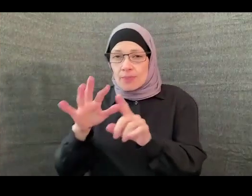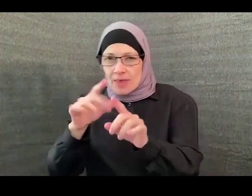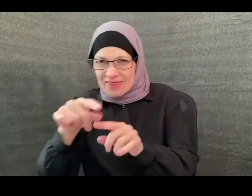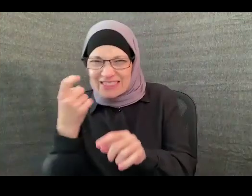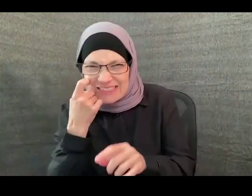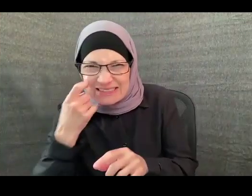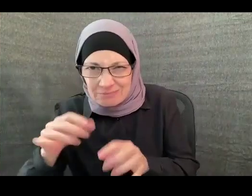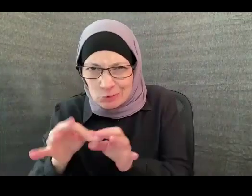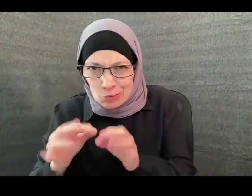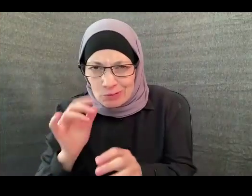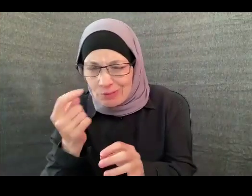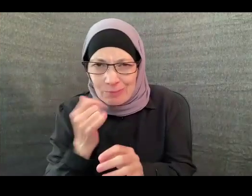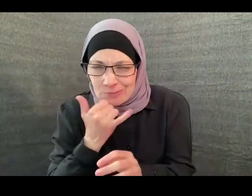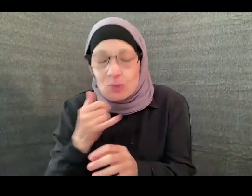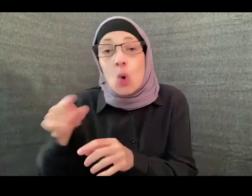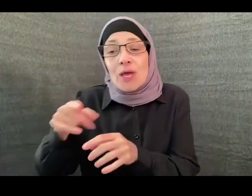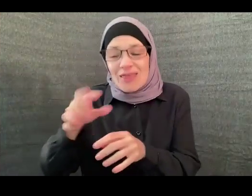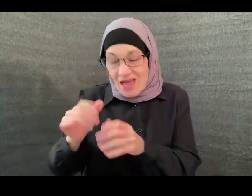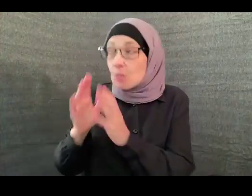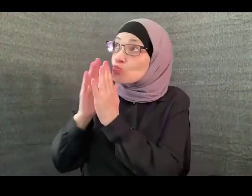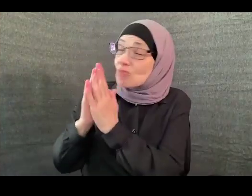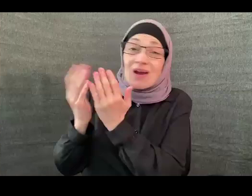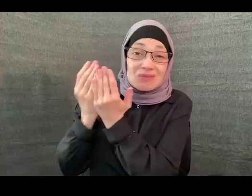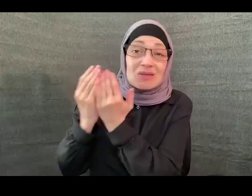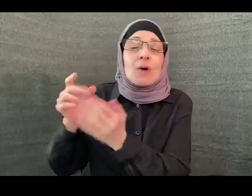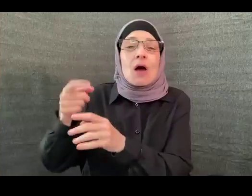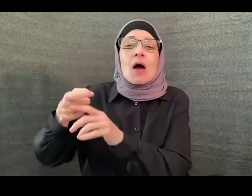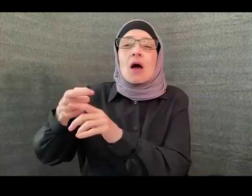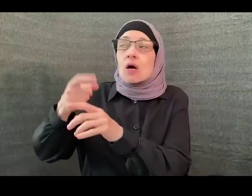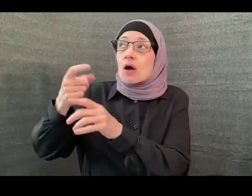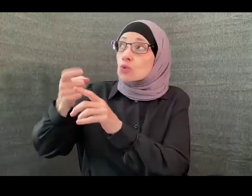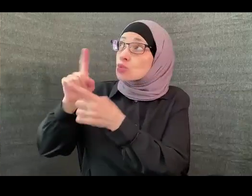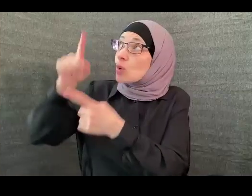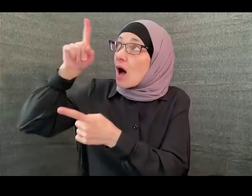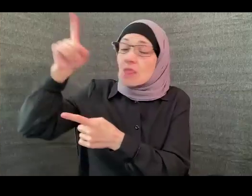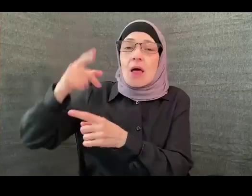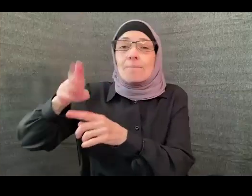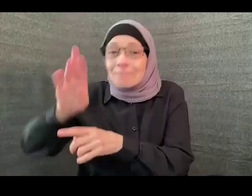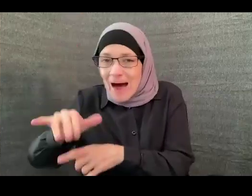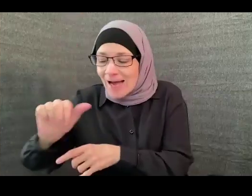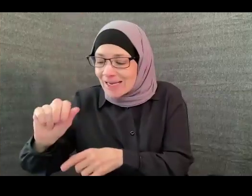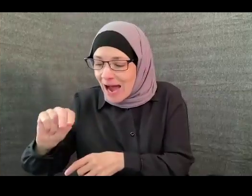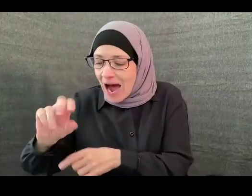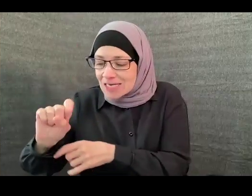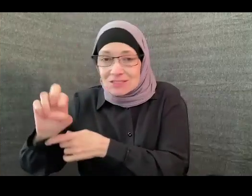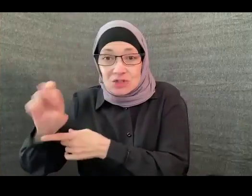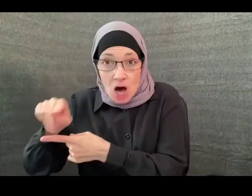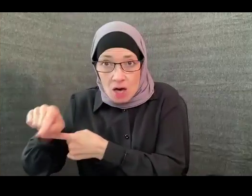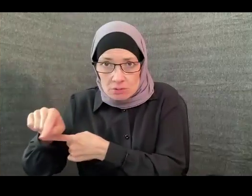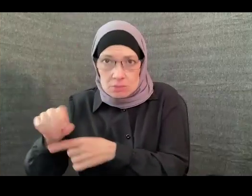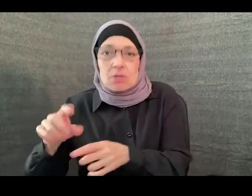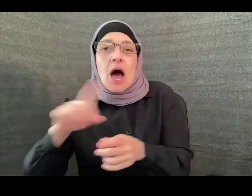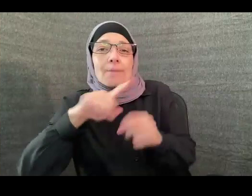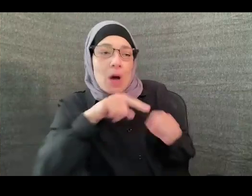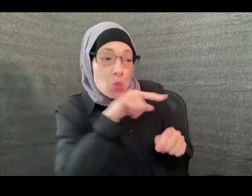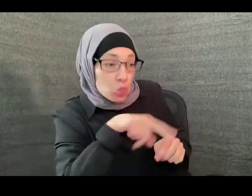talking about a third group in the community. And the Quran doesn't